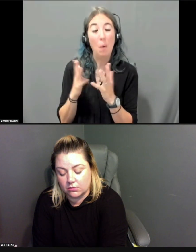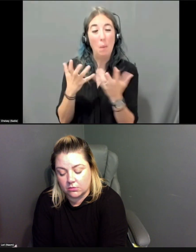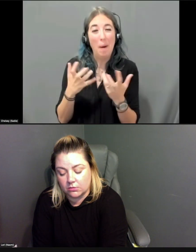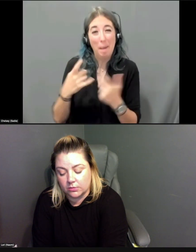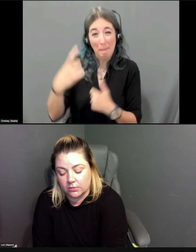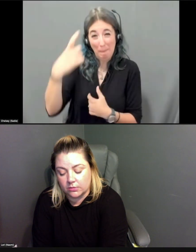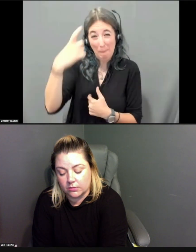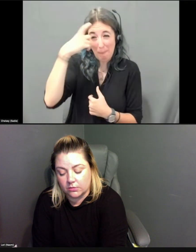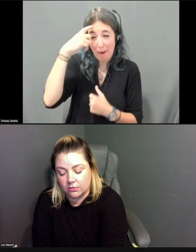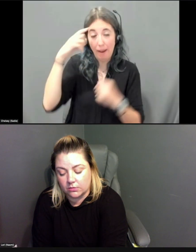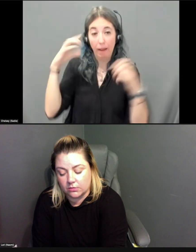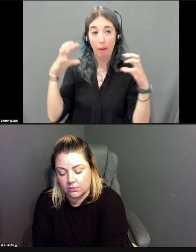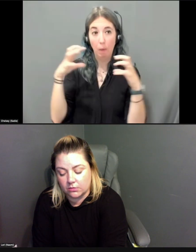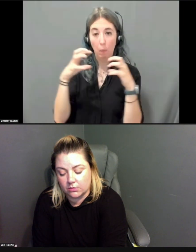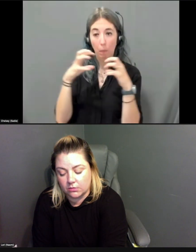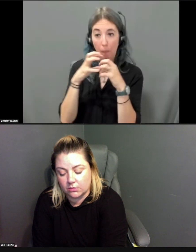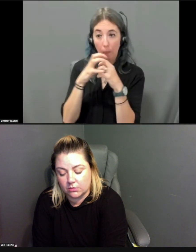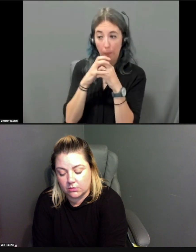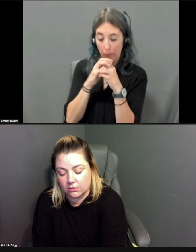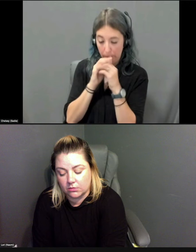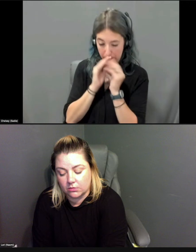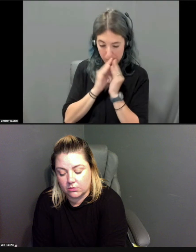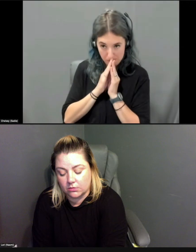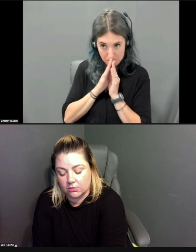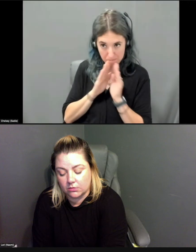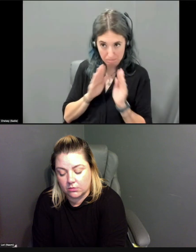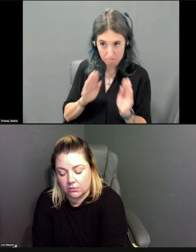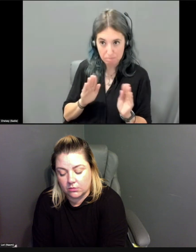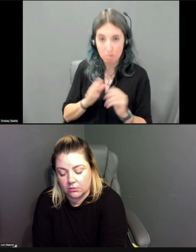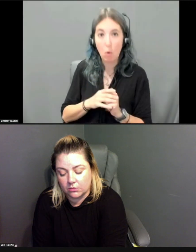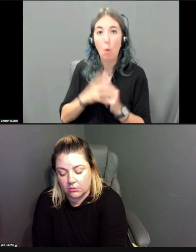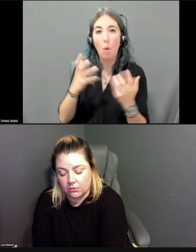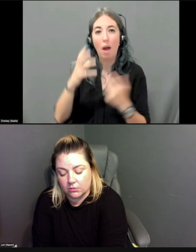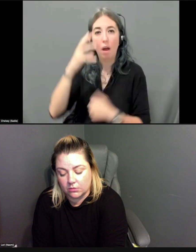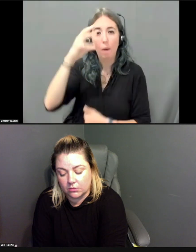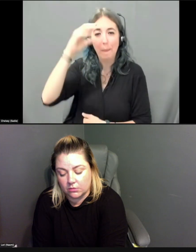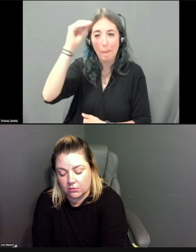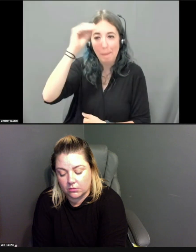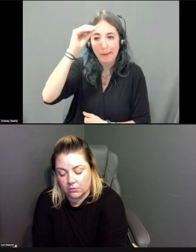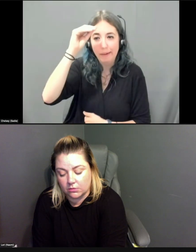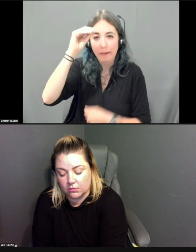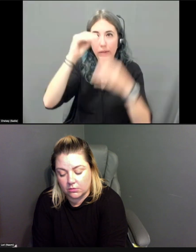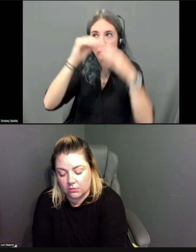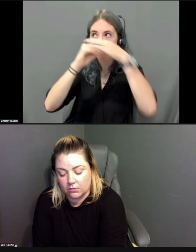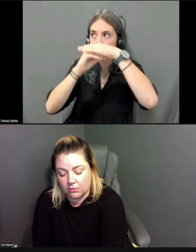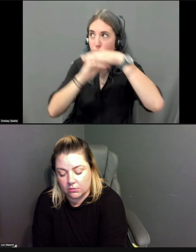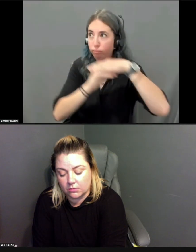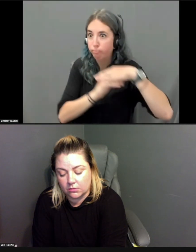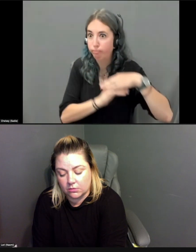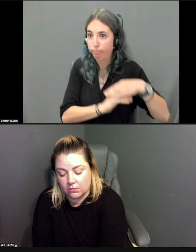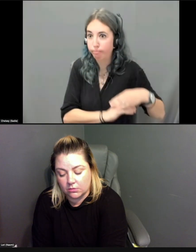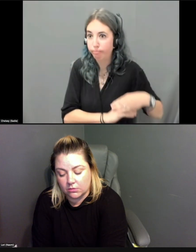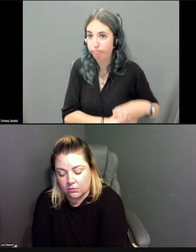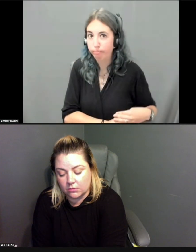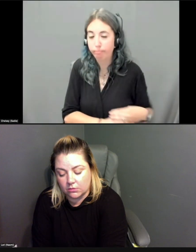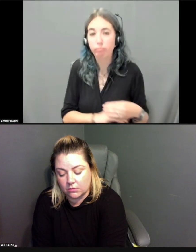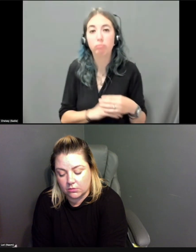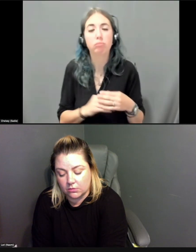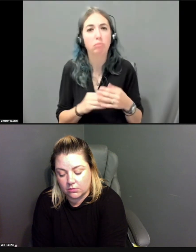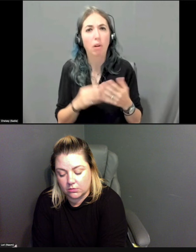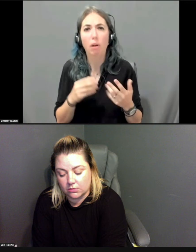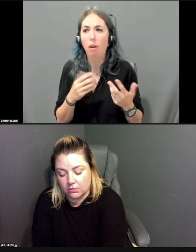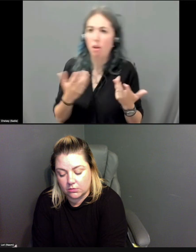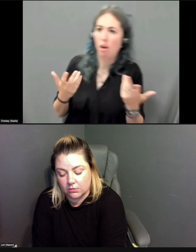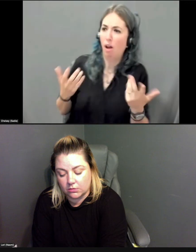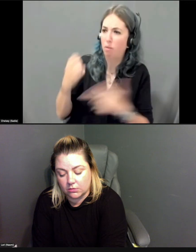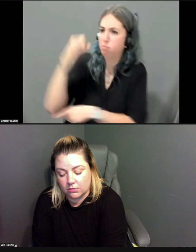think about topics like this or to speak out on injustice and all of that stuff. And that's what the diet culture does.